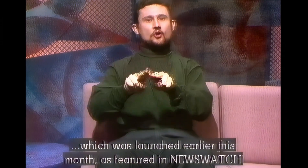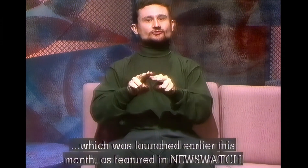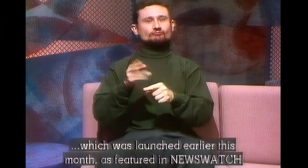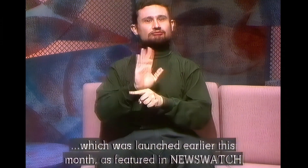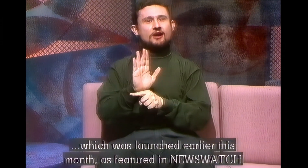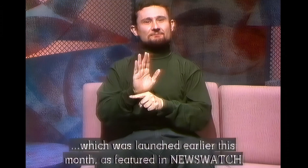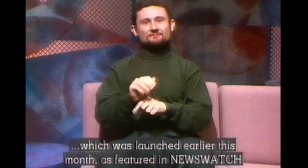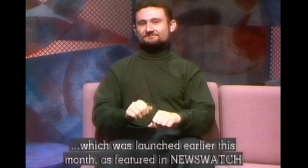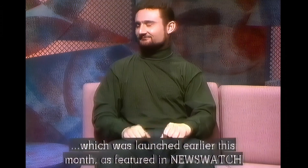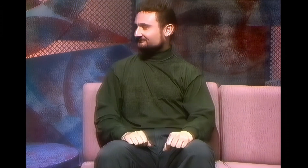Newswatch programme.